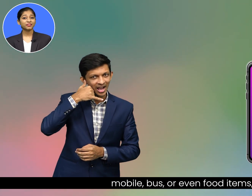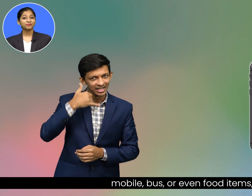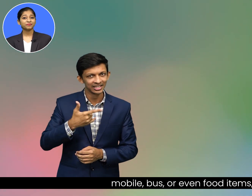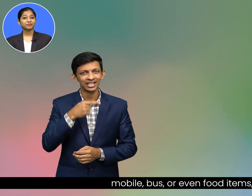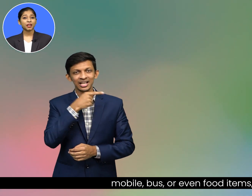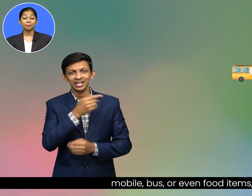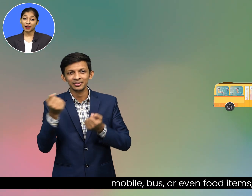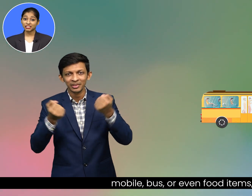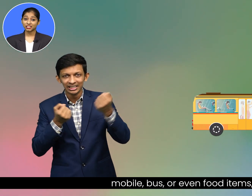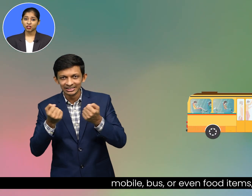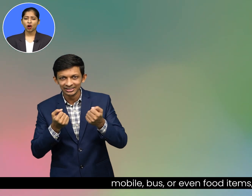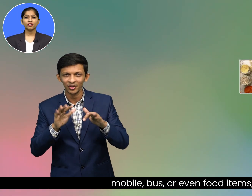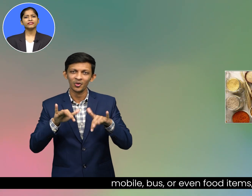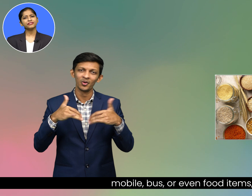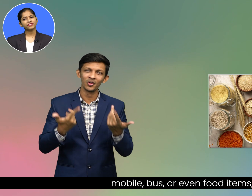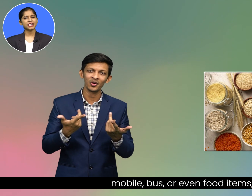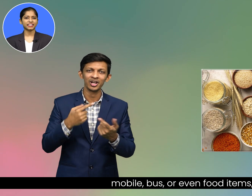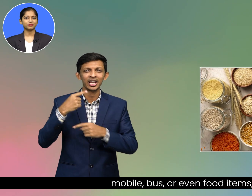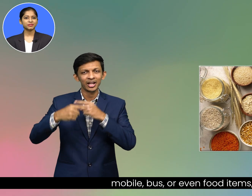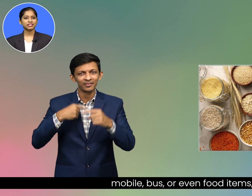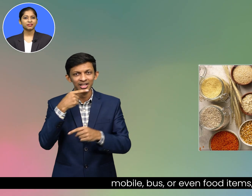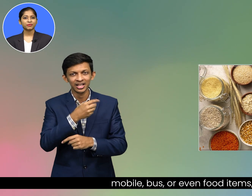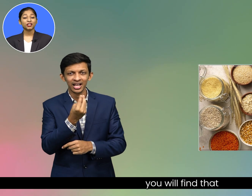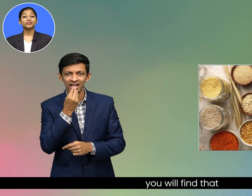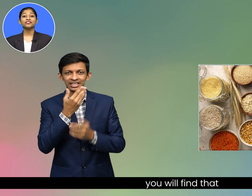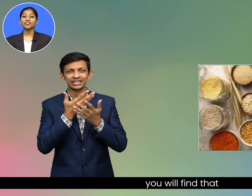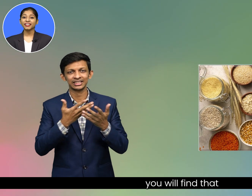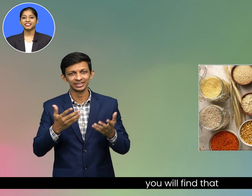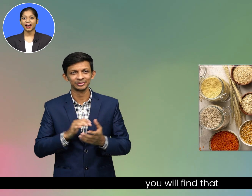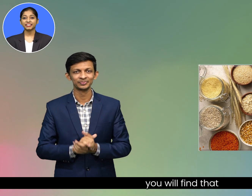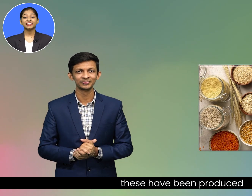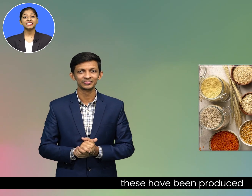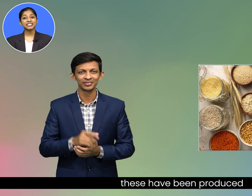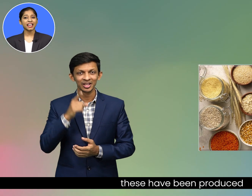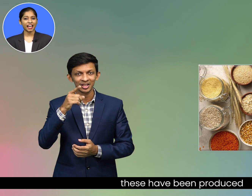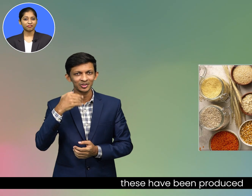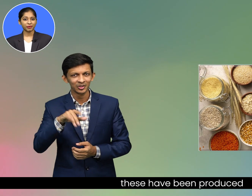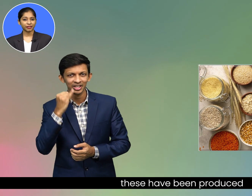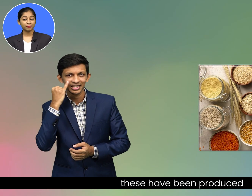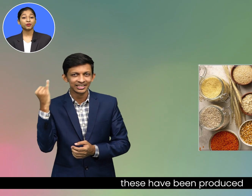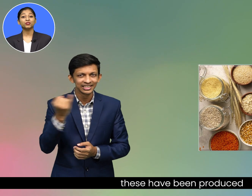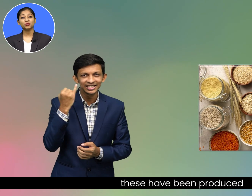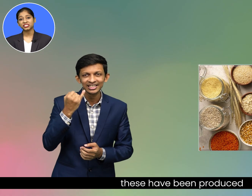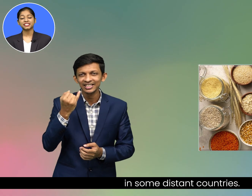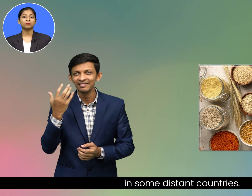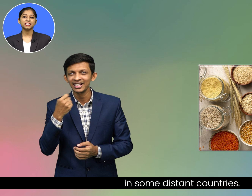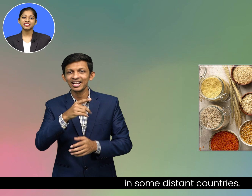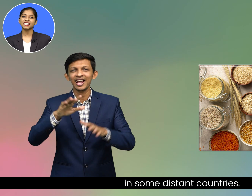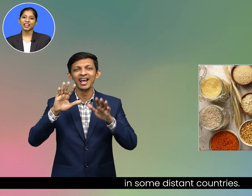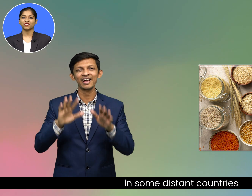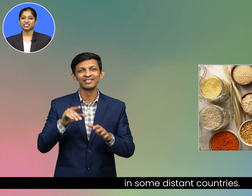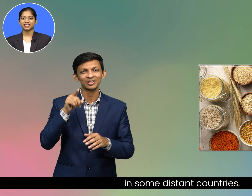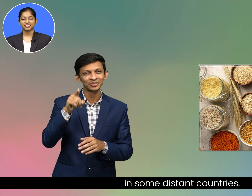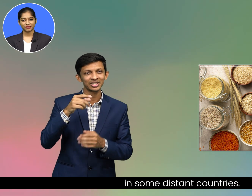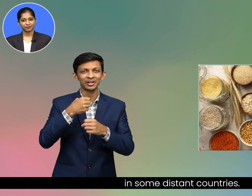mobile, bus, or even food items, you will find that these have been produced in some